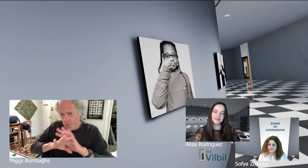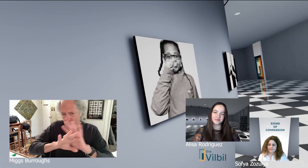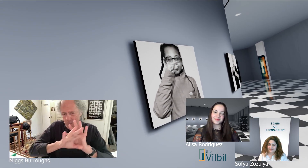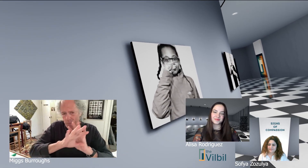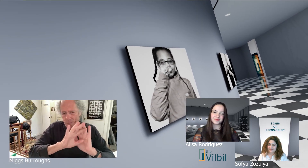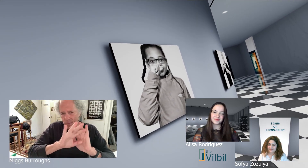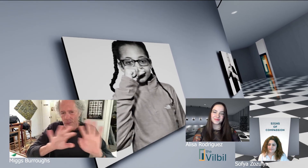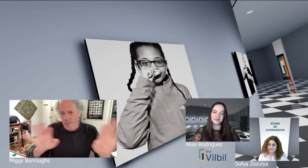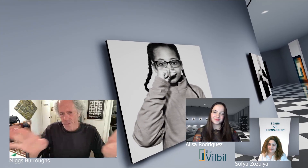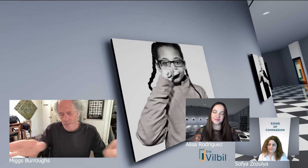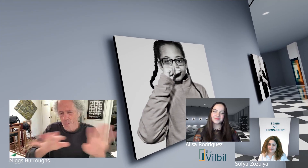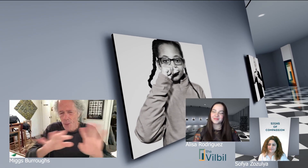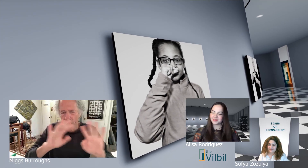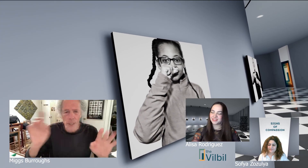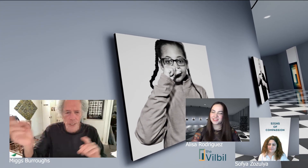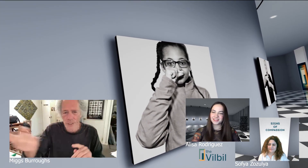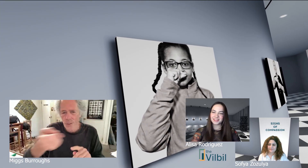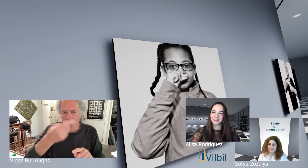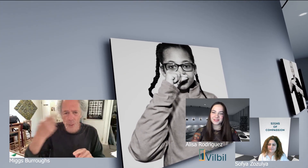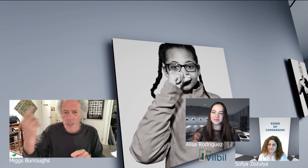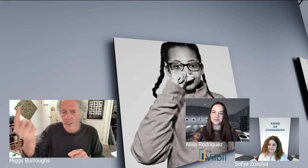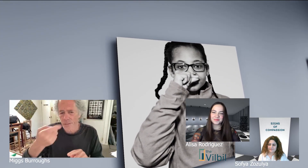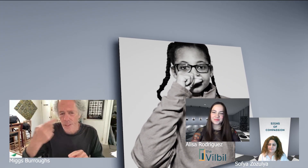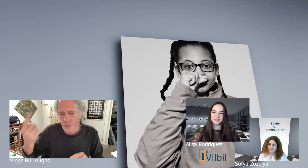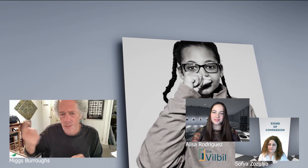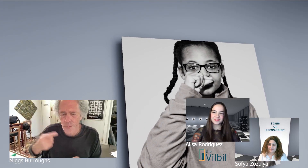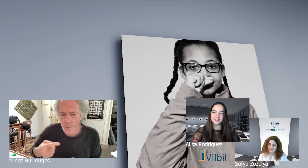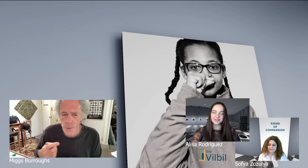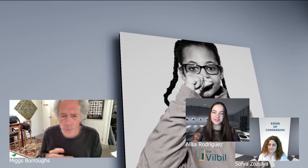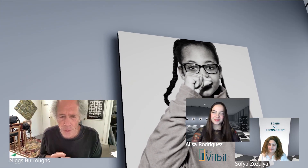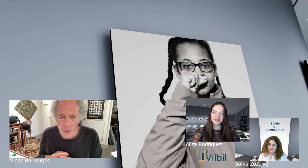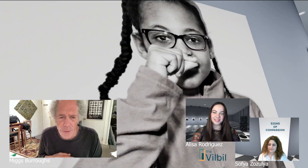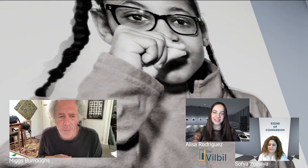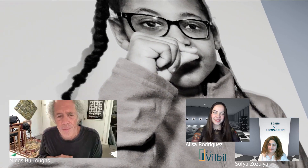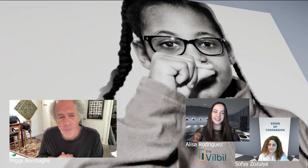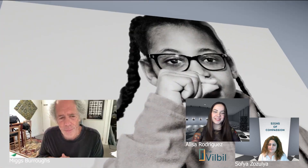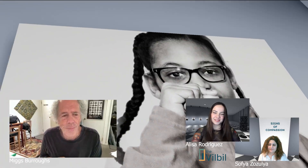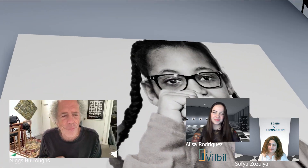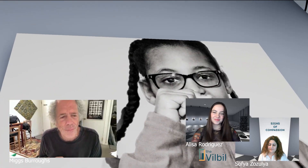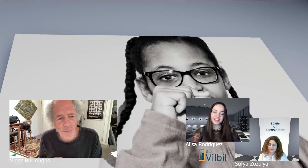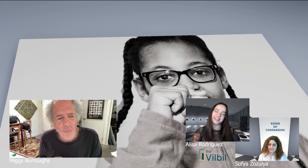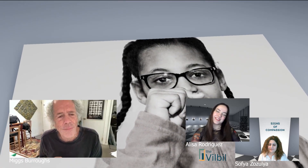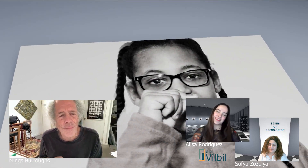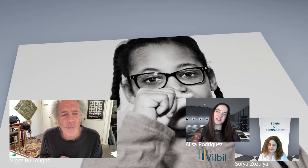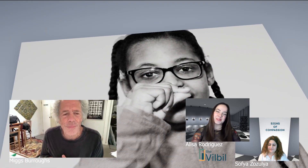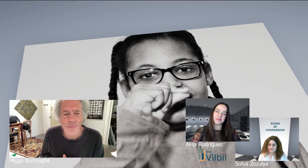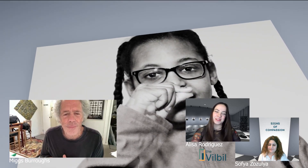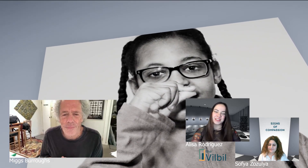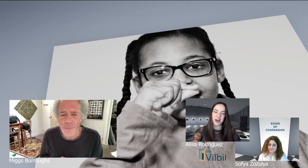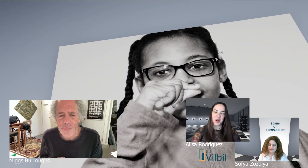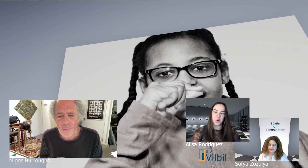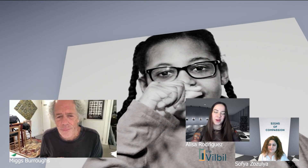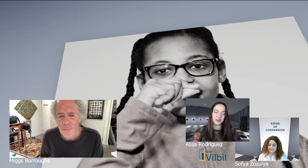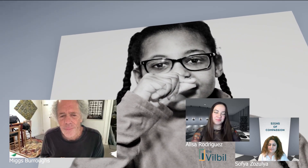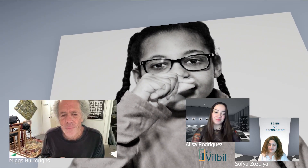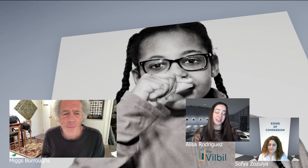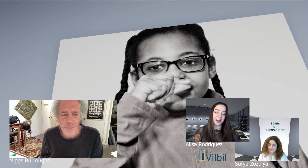the much better idea, this rotunda effect is brilliant. Yeah, thank you so much. Well, yeah, I